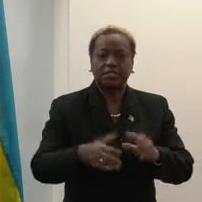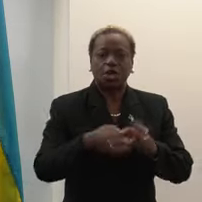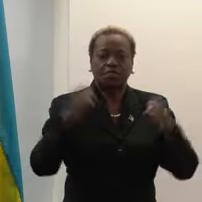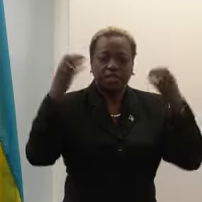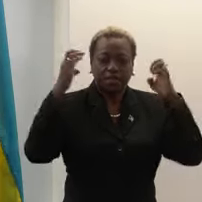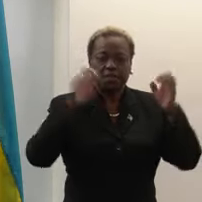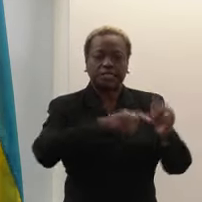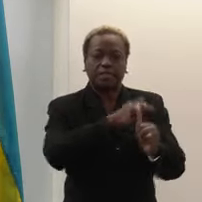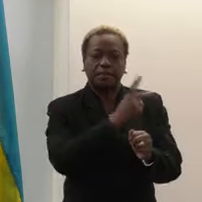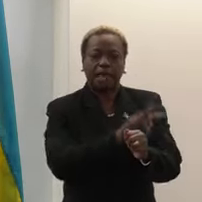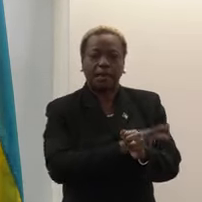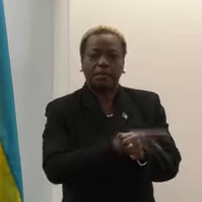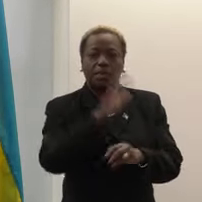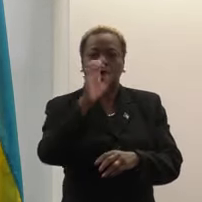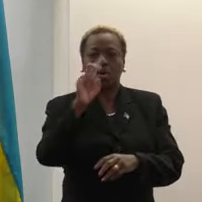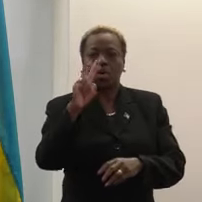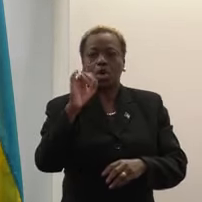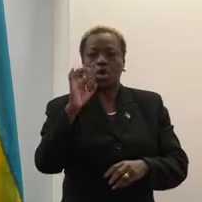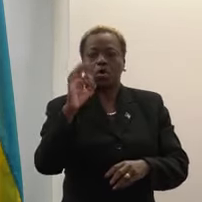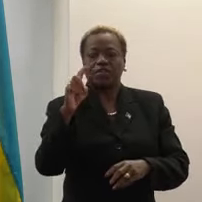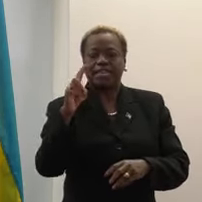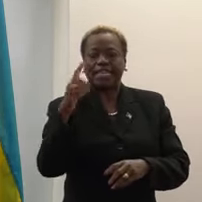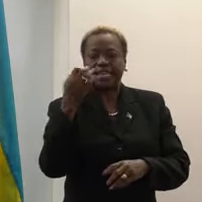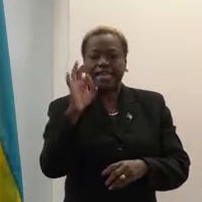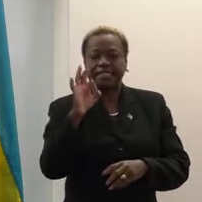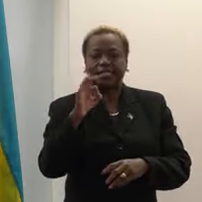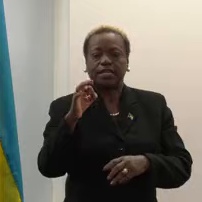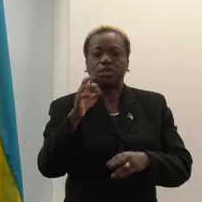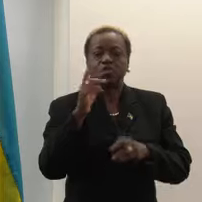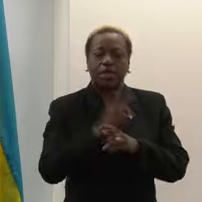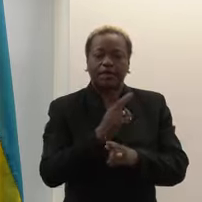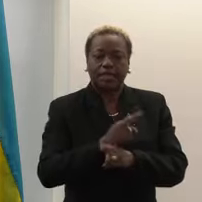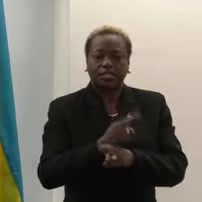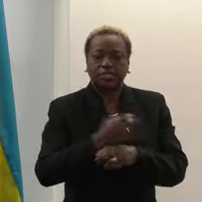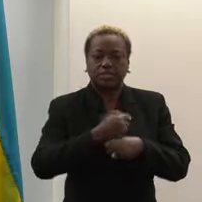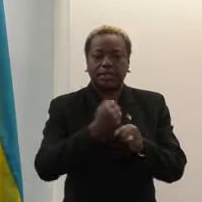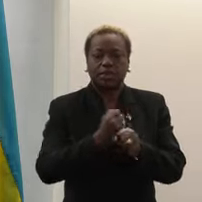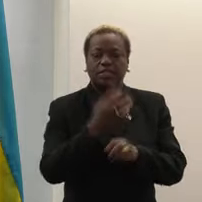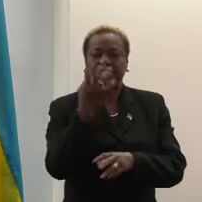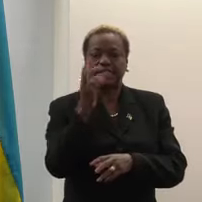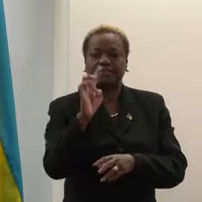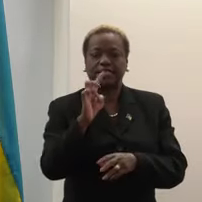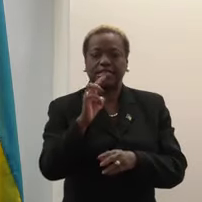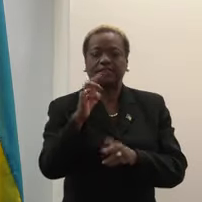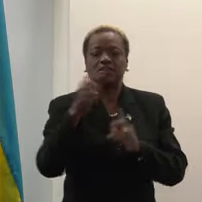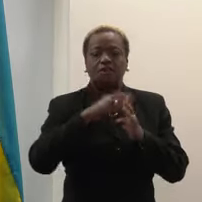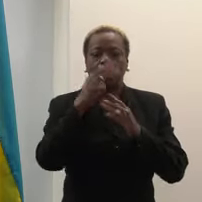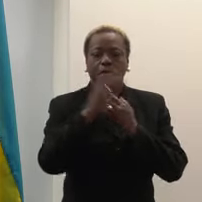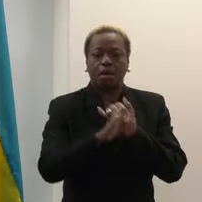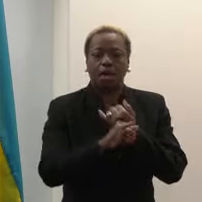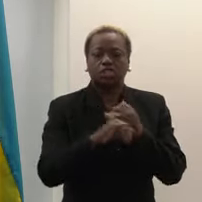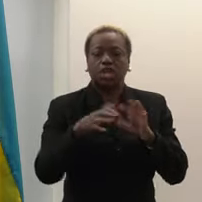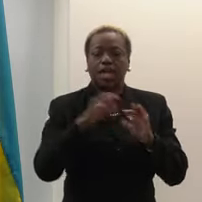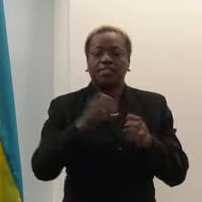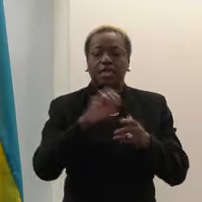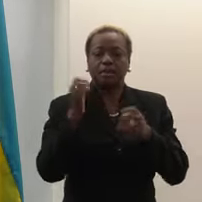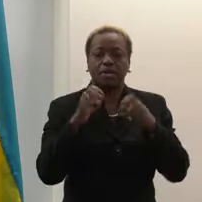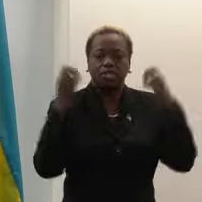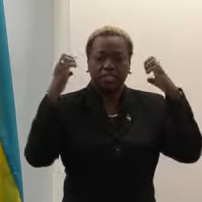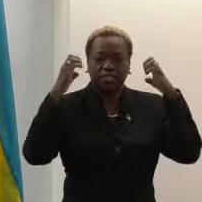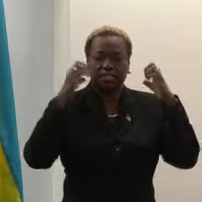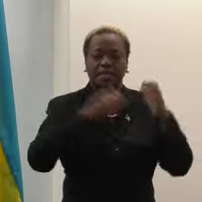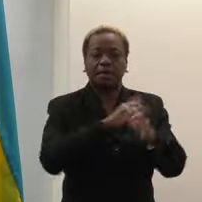emergency powers COVID-19 regulations made on the 17th of March and the emergency